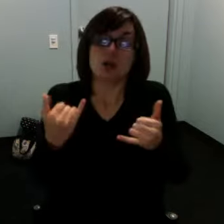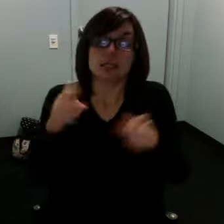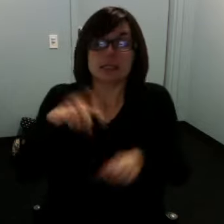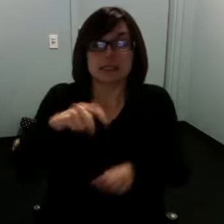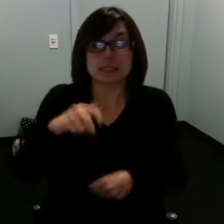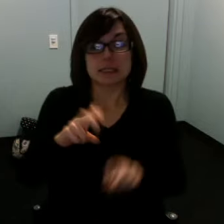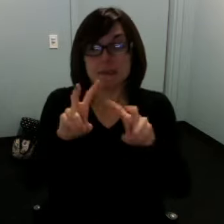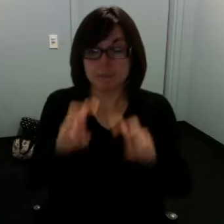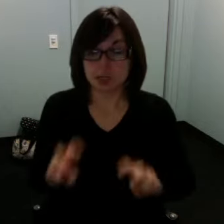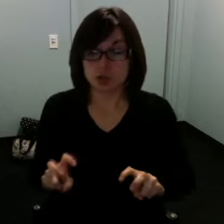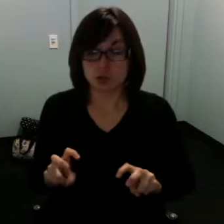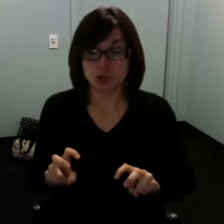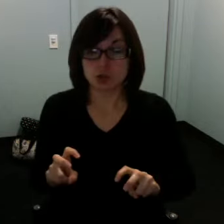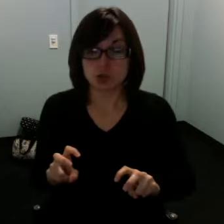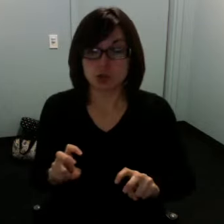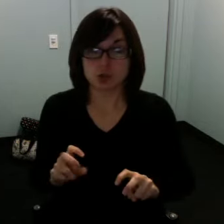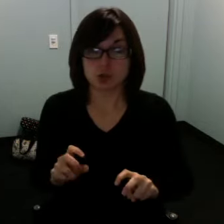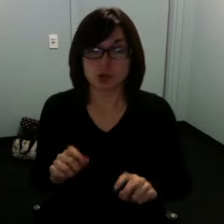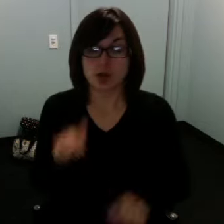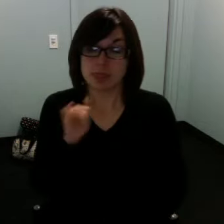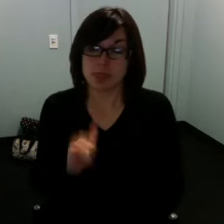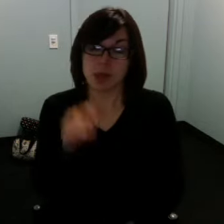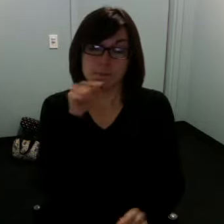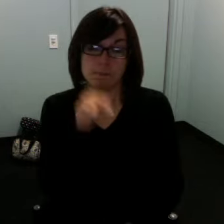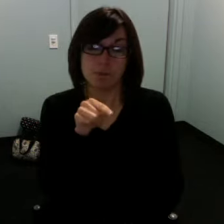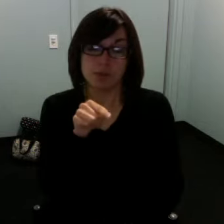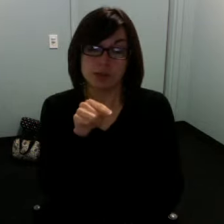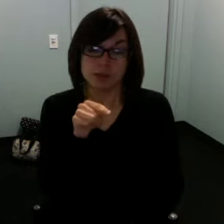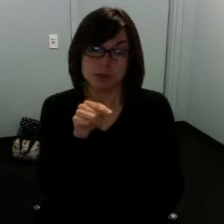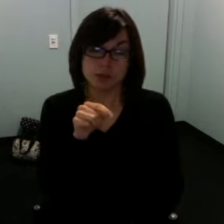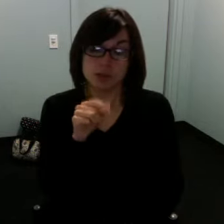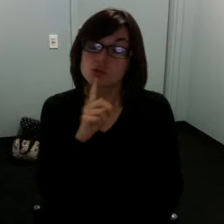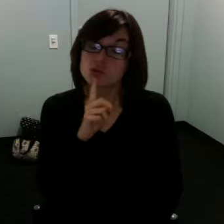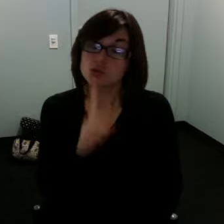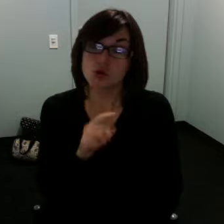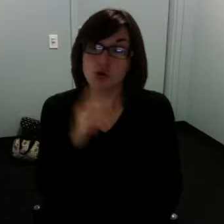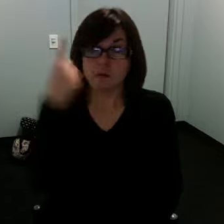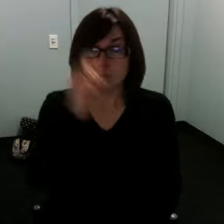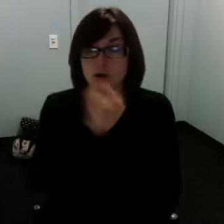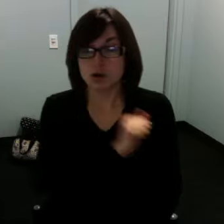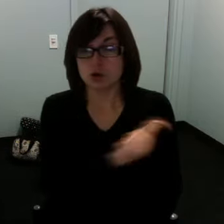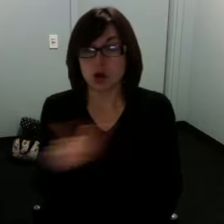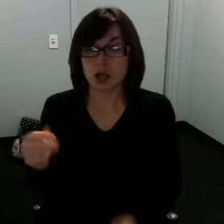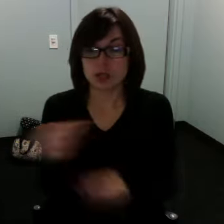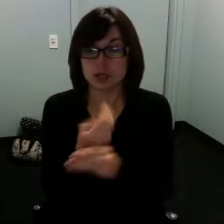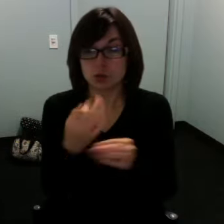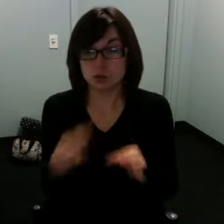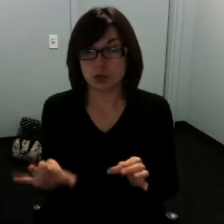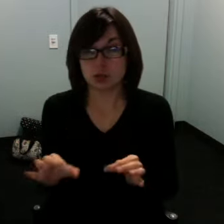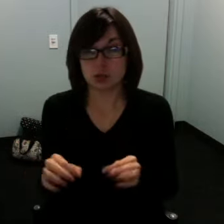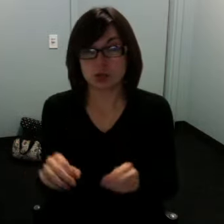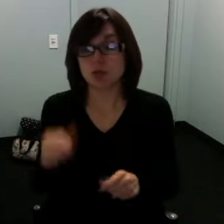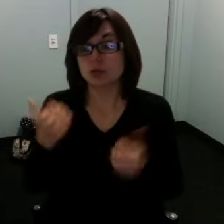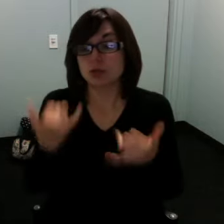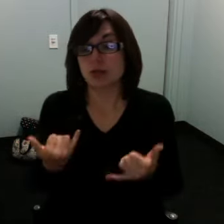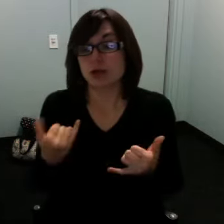sure that this point is a solution for every one of the equations. So now I have to go to the second equation and make a